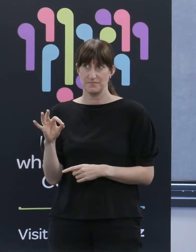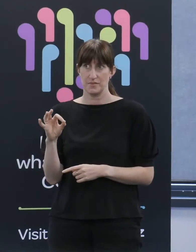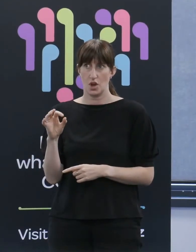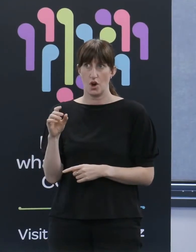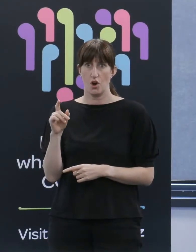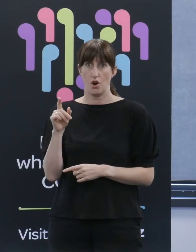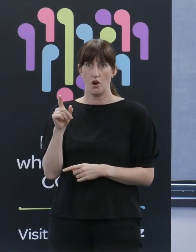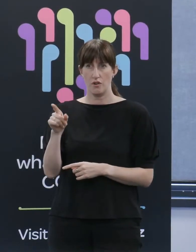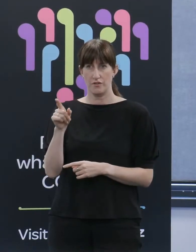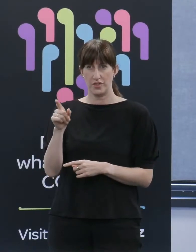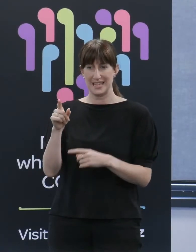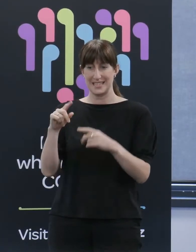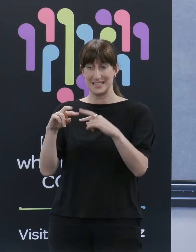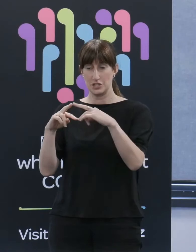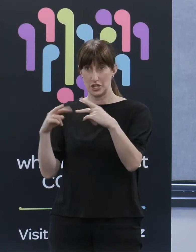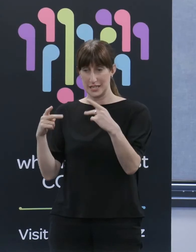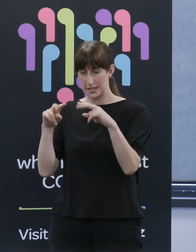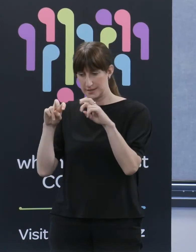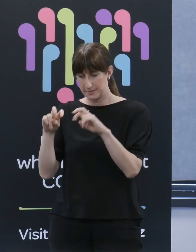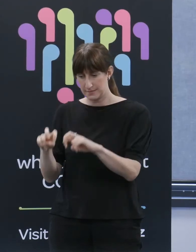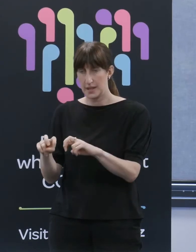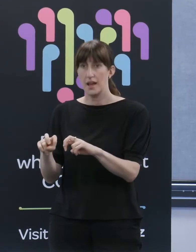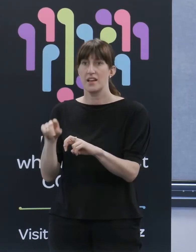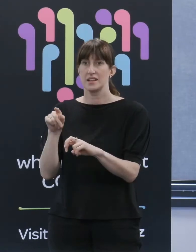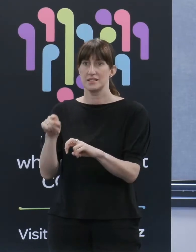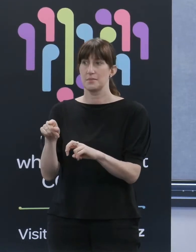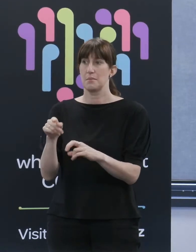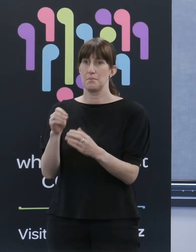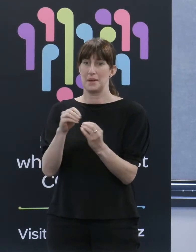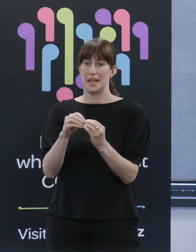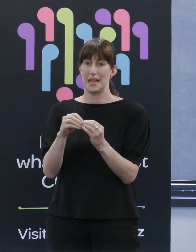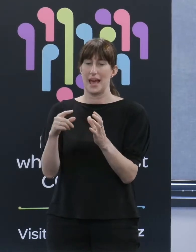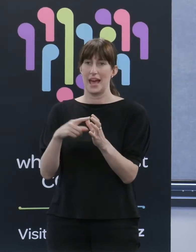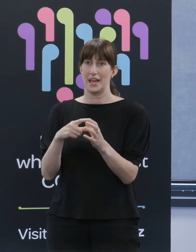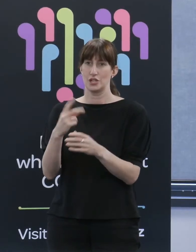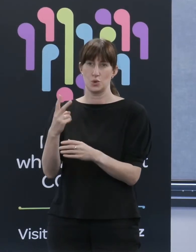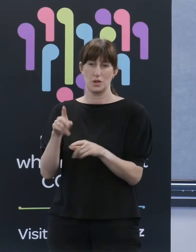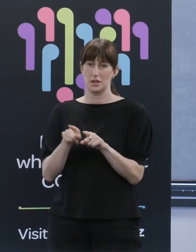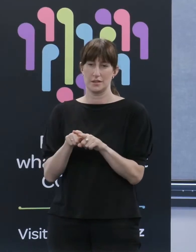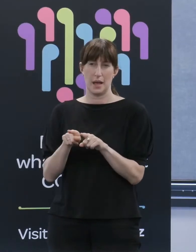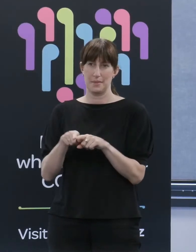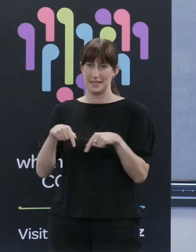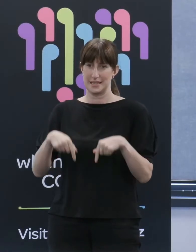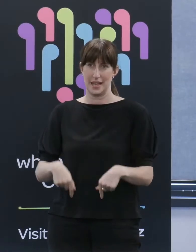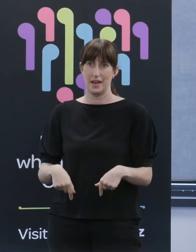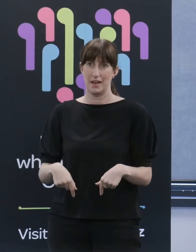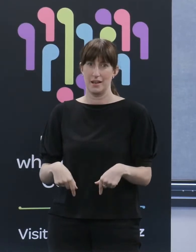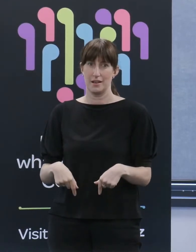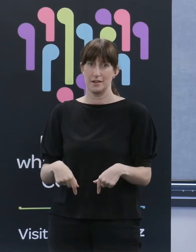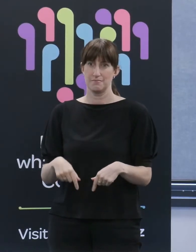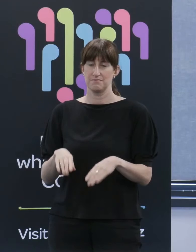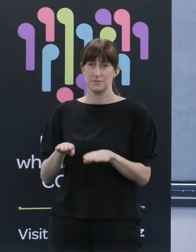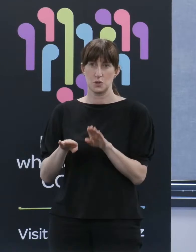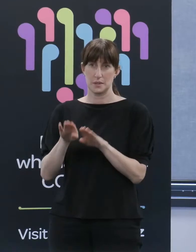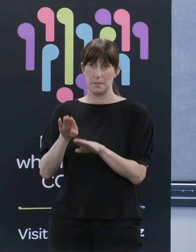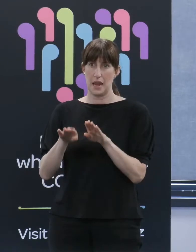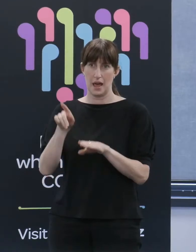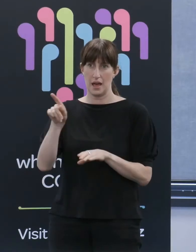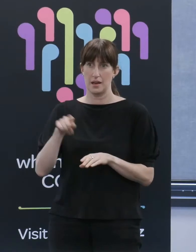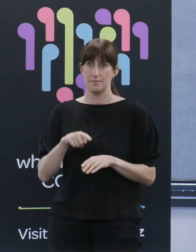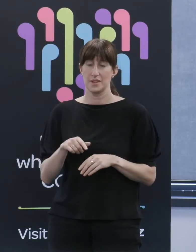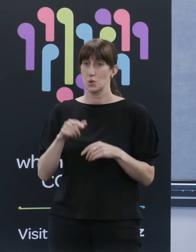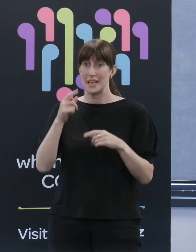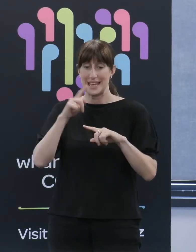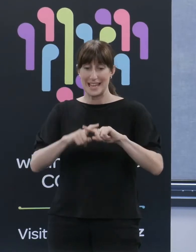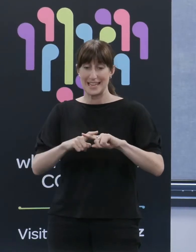sequenced variants at the moment are the BA2 variant, which is almost the same here. We're 86% in the latest ESR report. So we're not seeing that